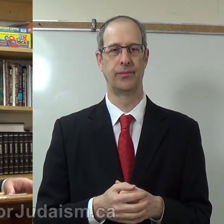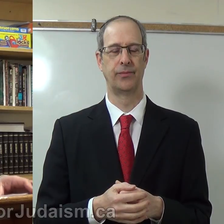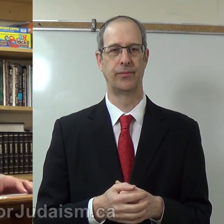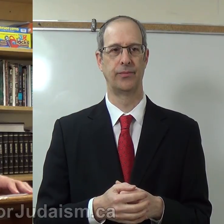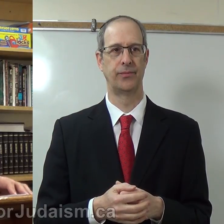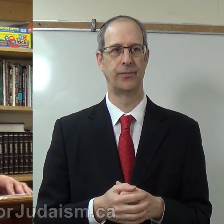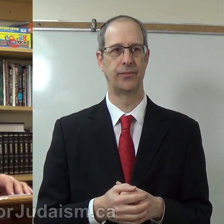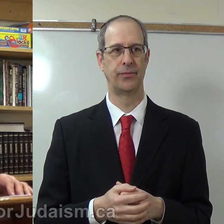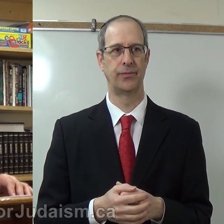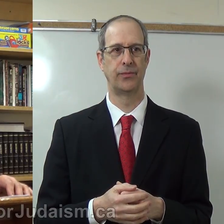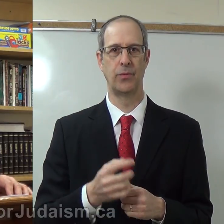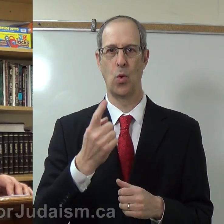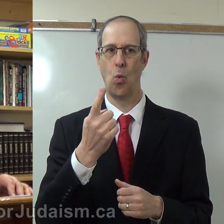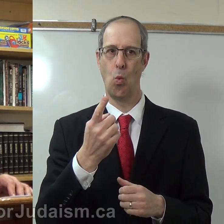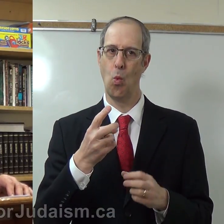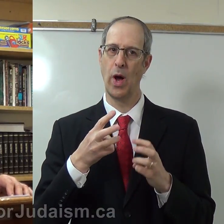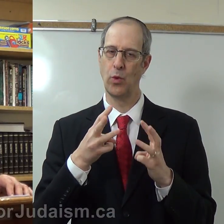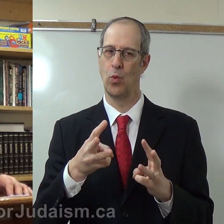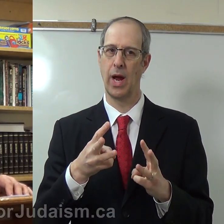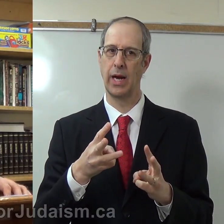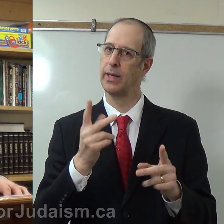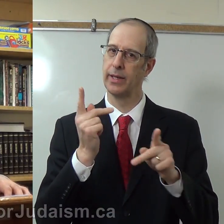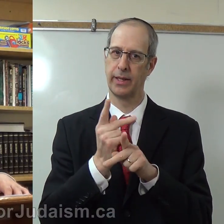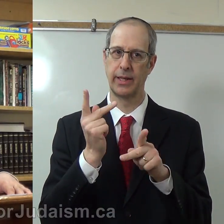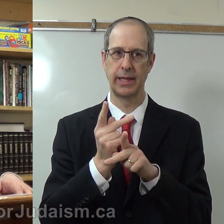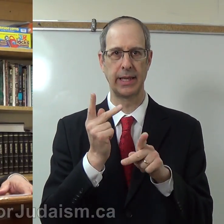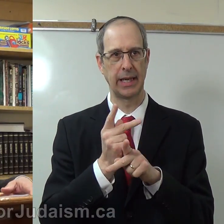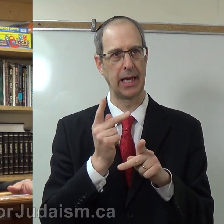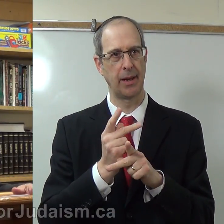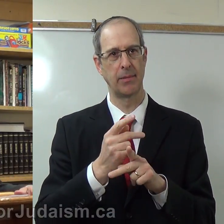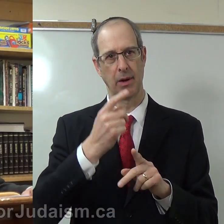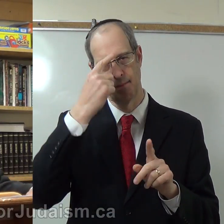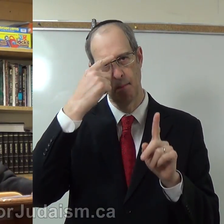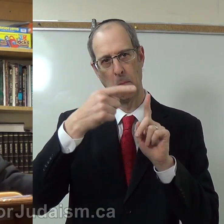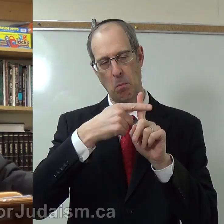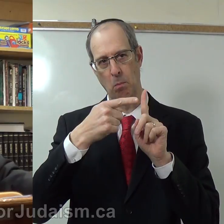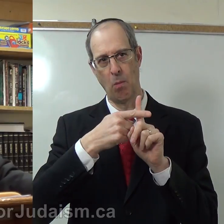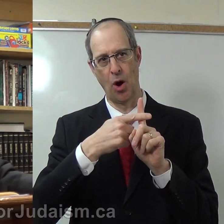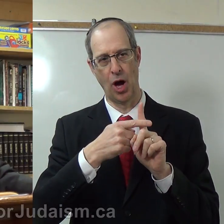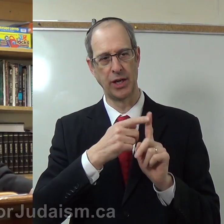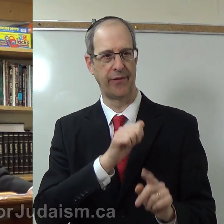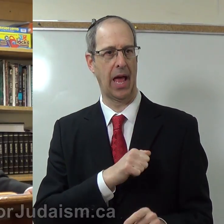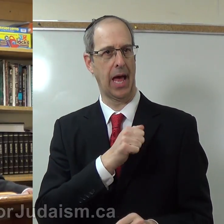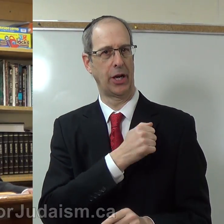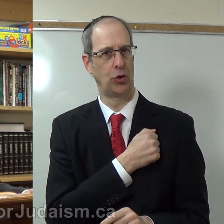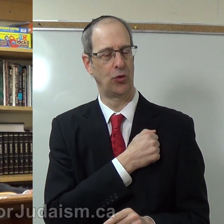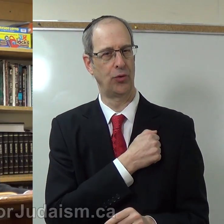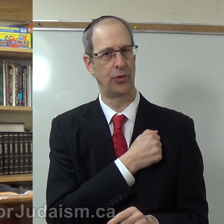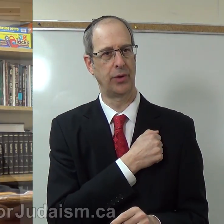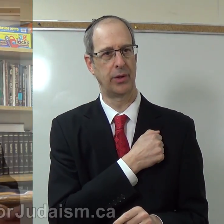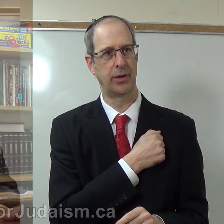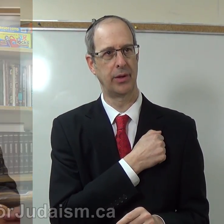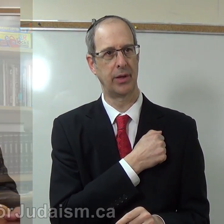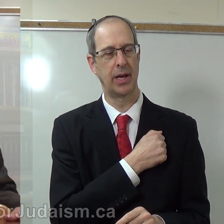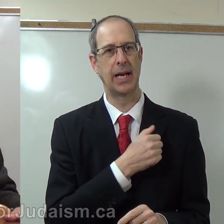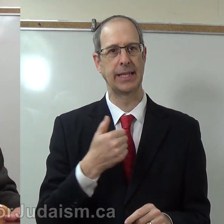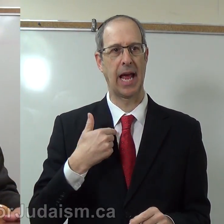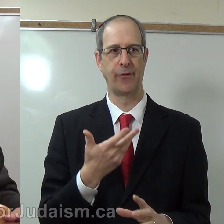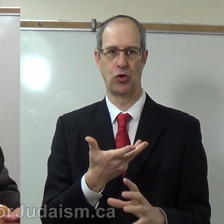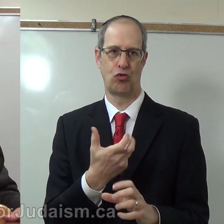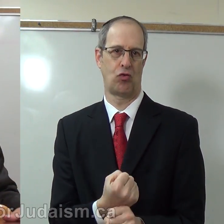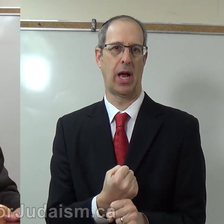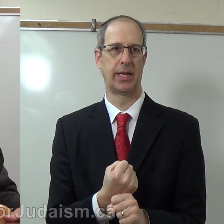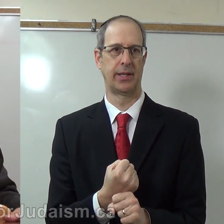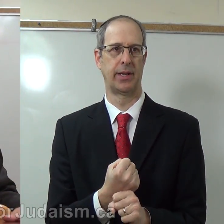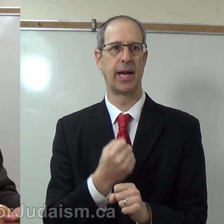And one of the ways to maintain a positive attitude is to have trust